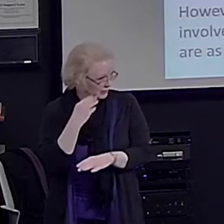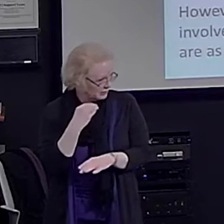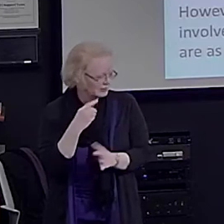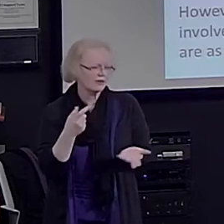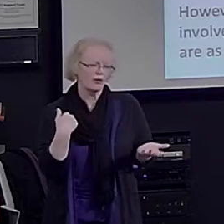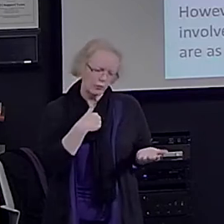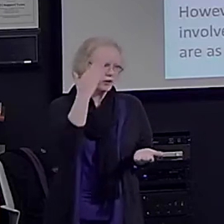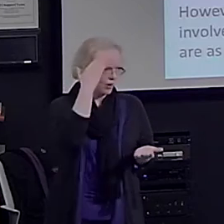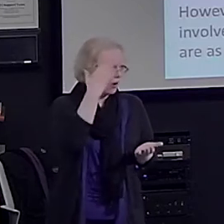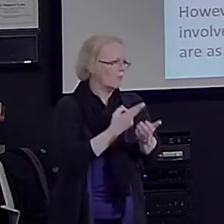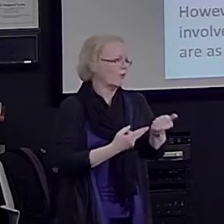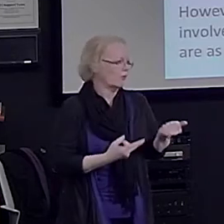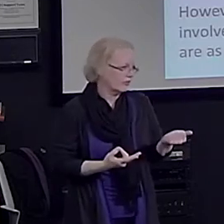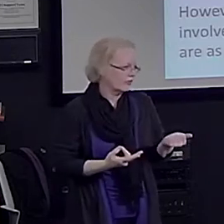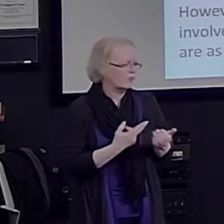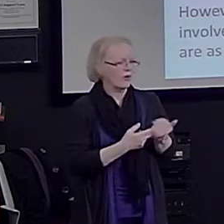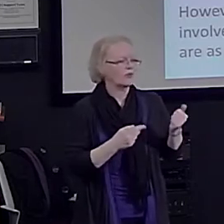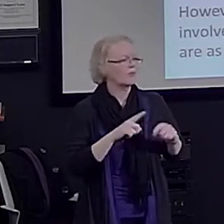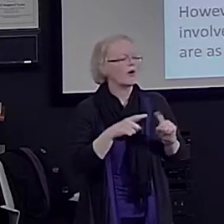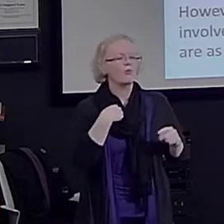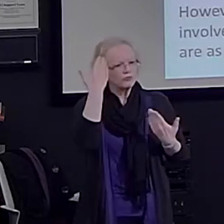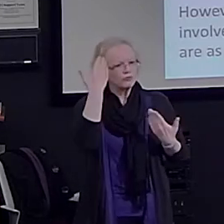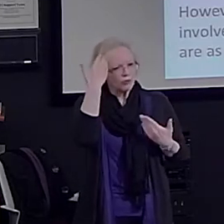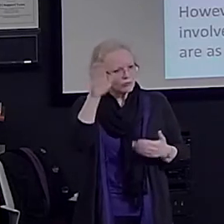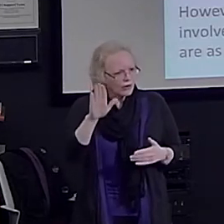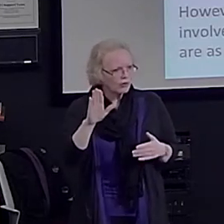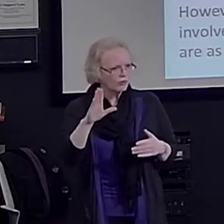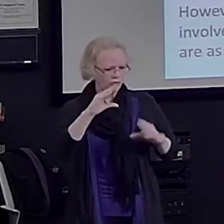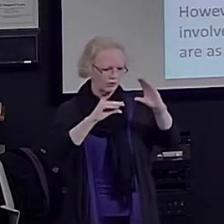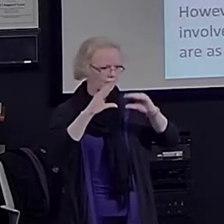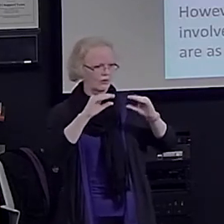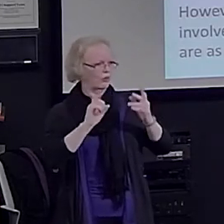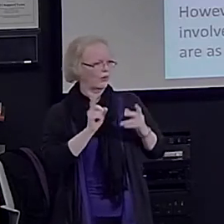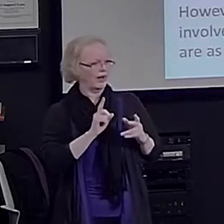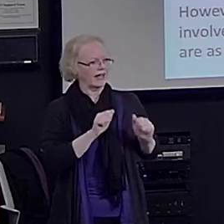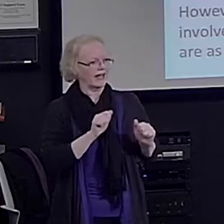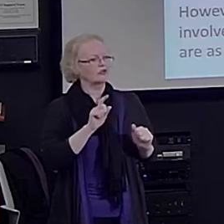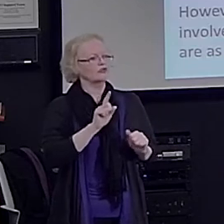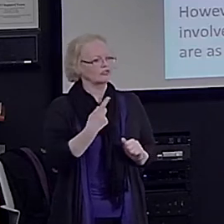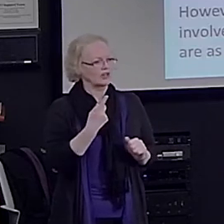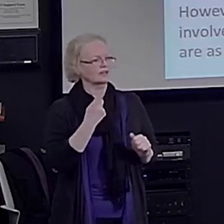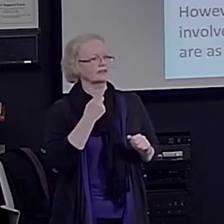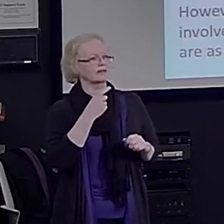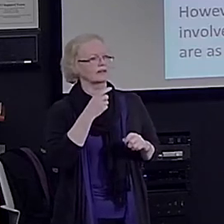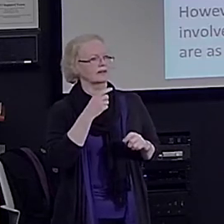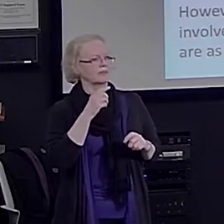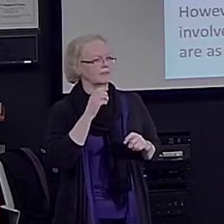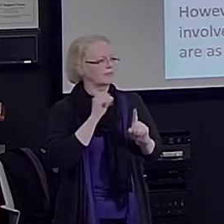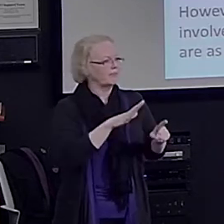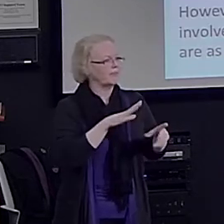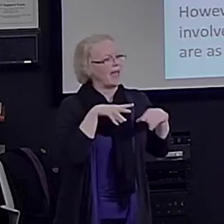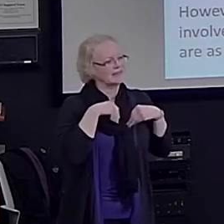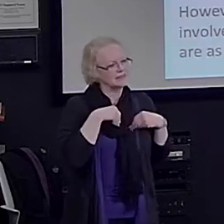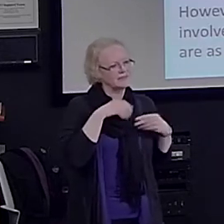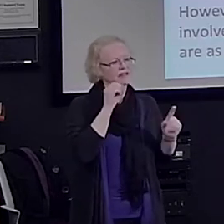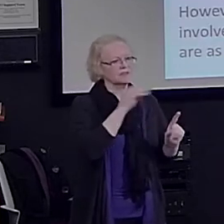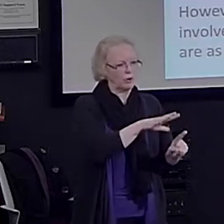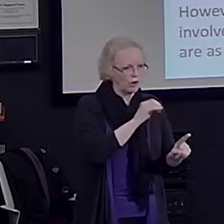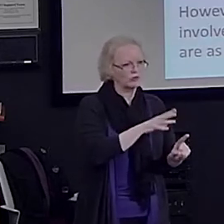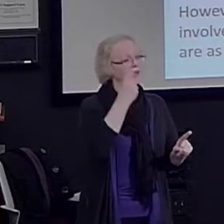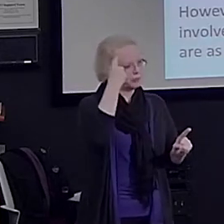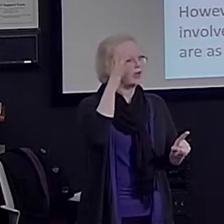but we certainly don't know at which point you can just passively expose a child to something and have the brain